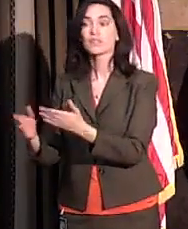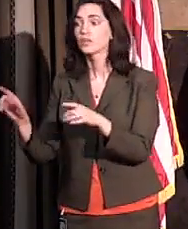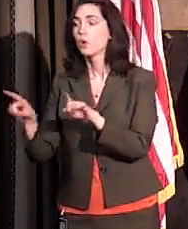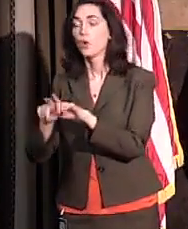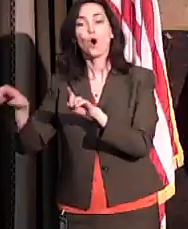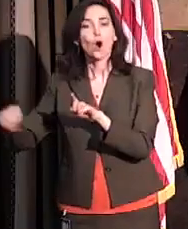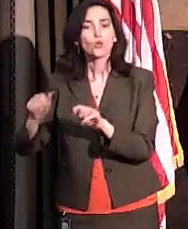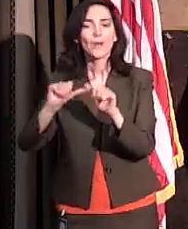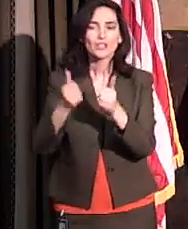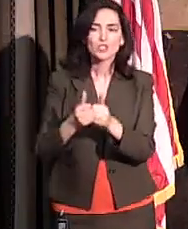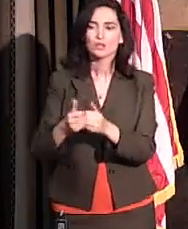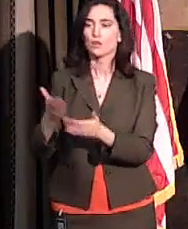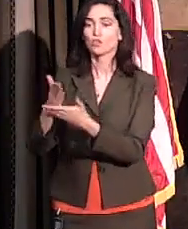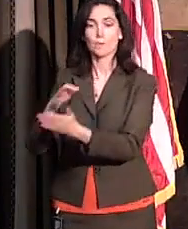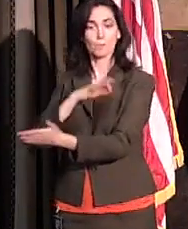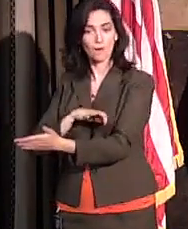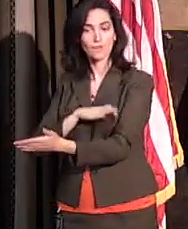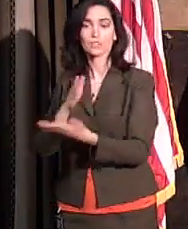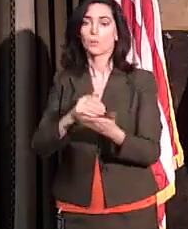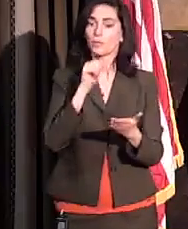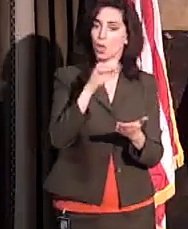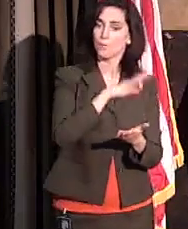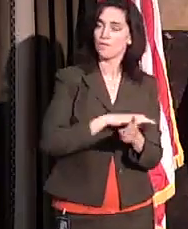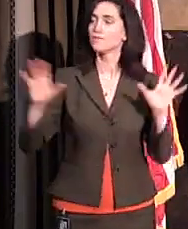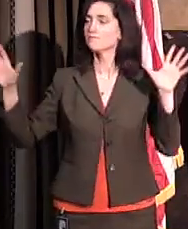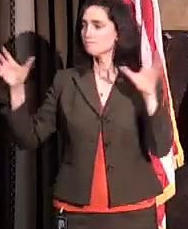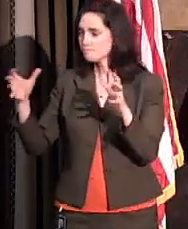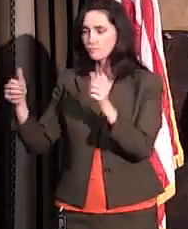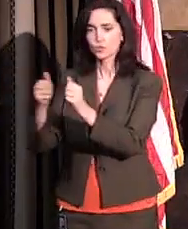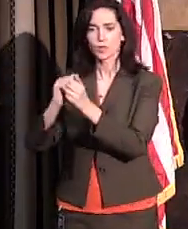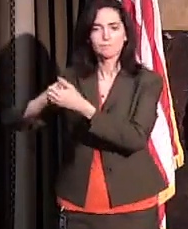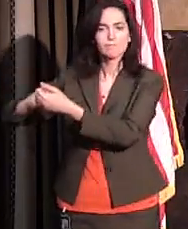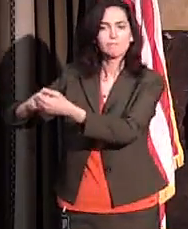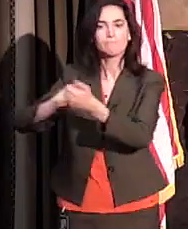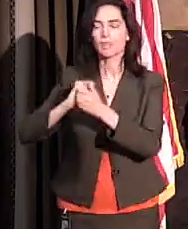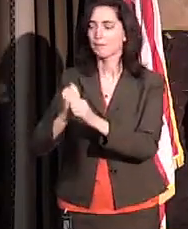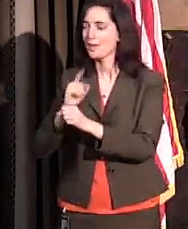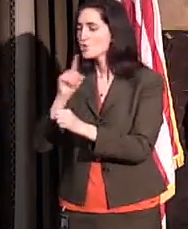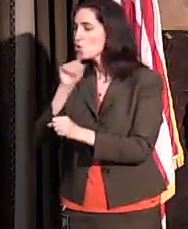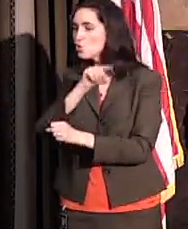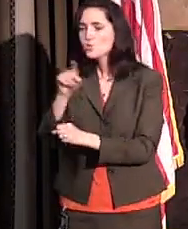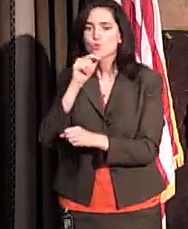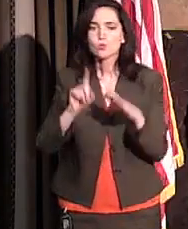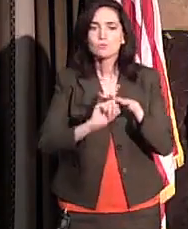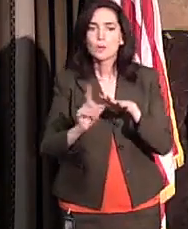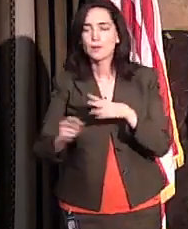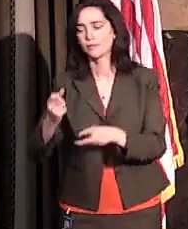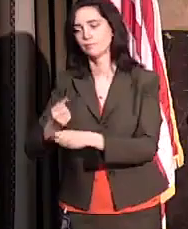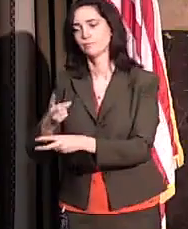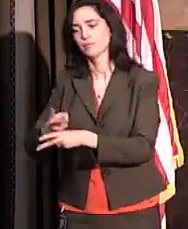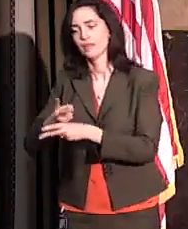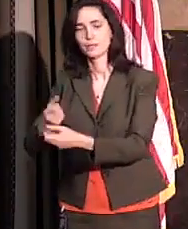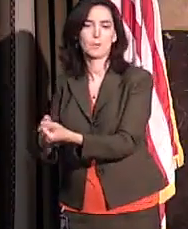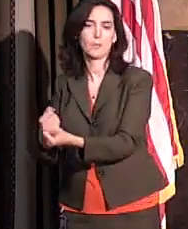nonprofit partners who came together to make sure that these people were taken care of.